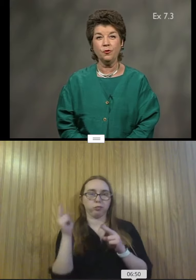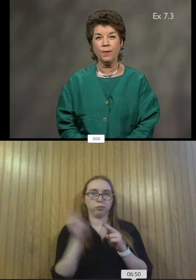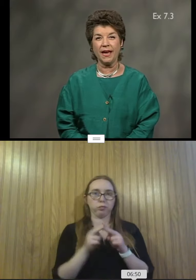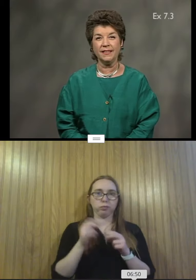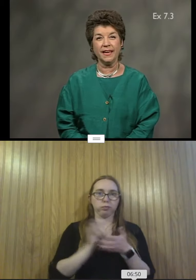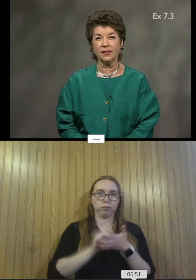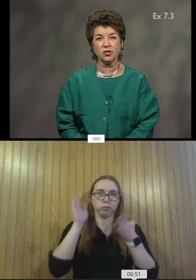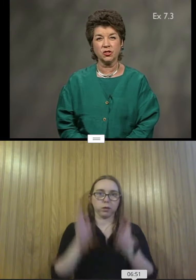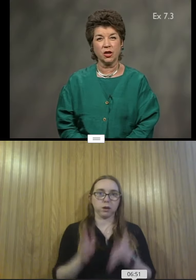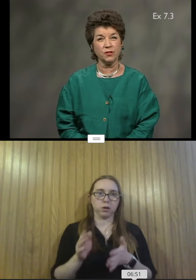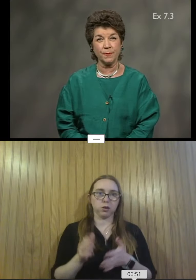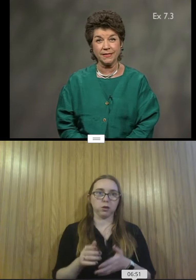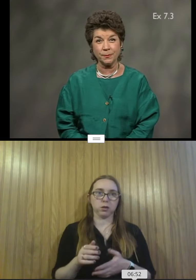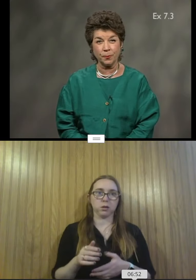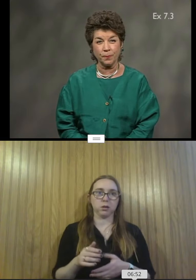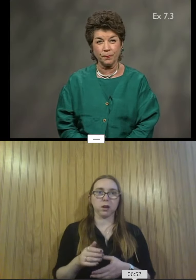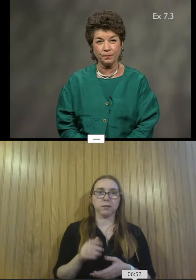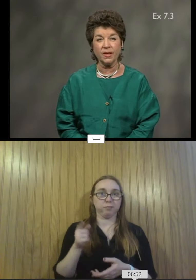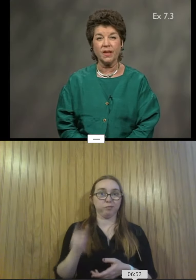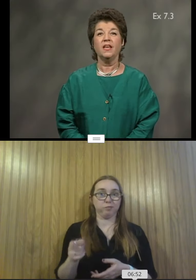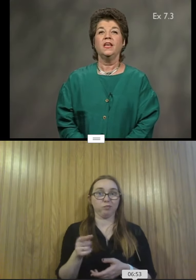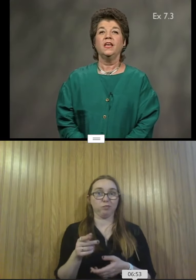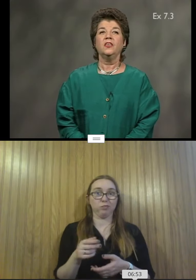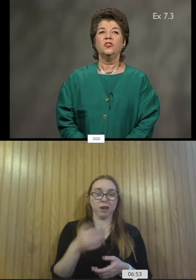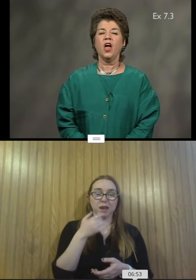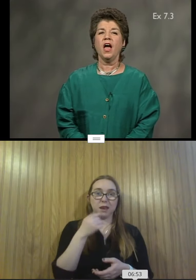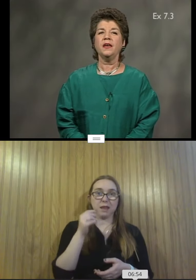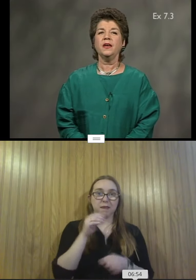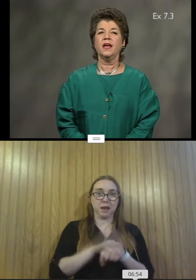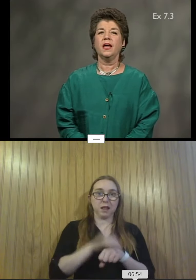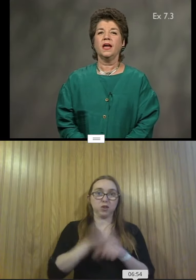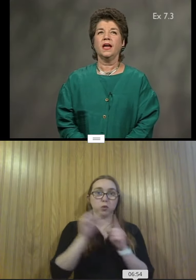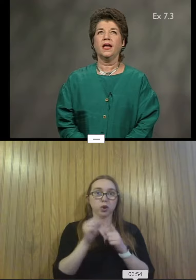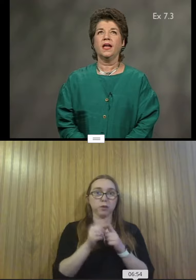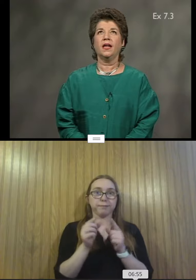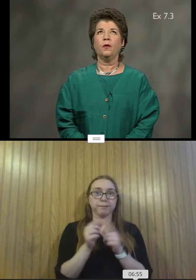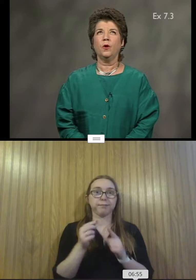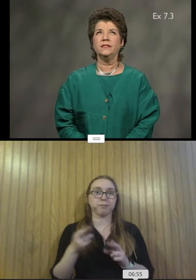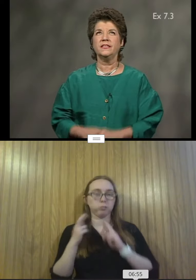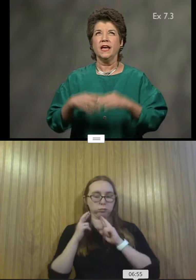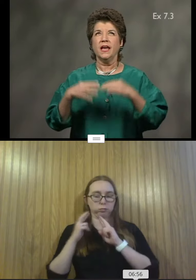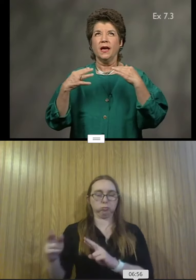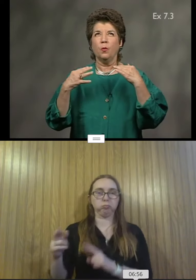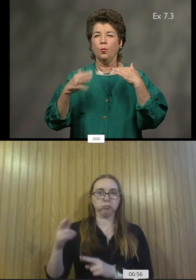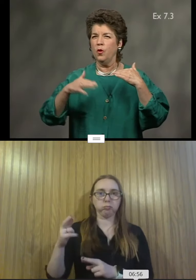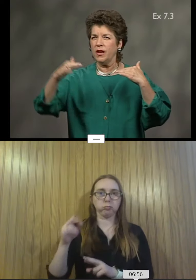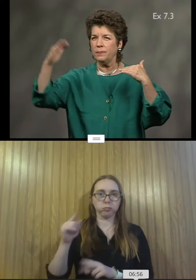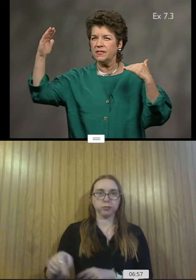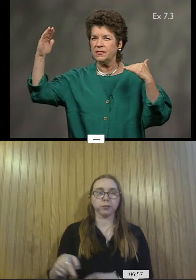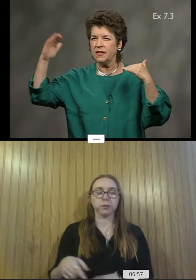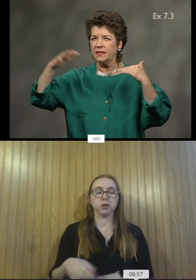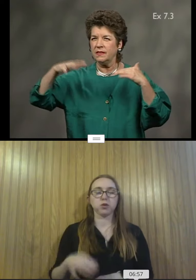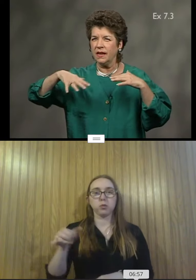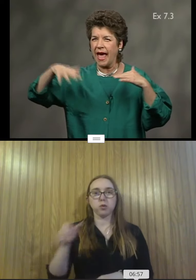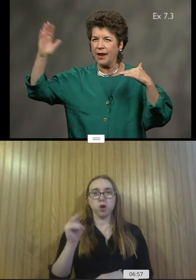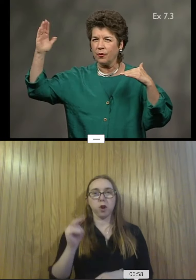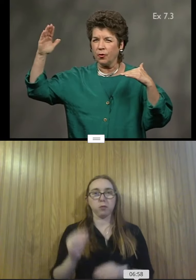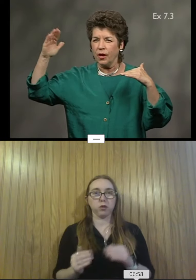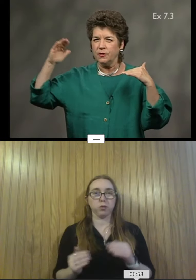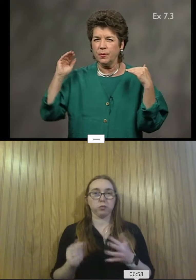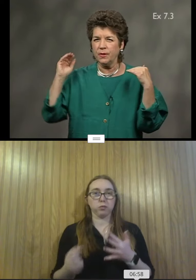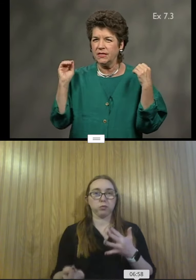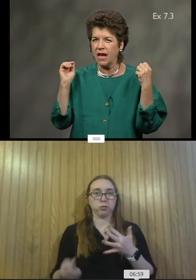man who made the English tongue respectable. John was moving up the